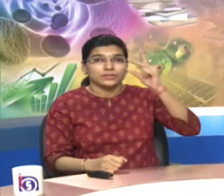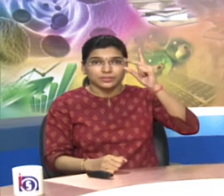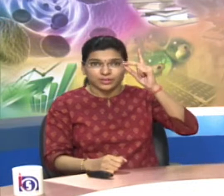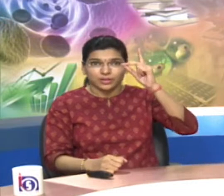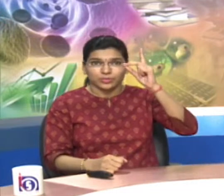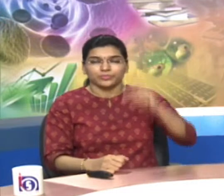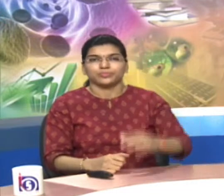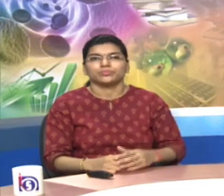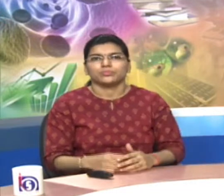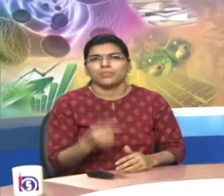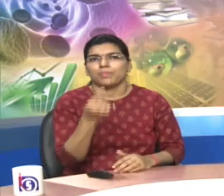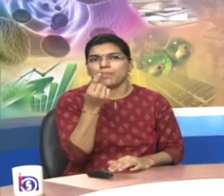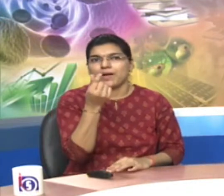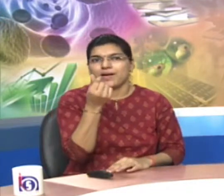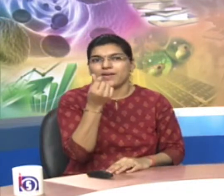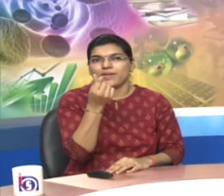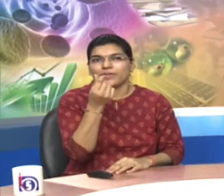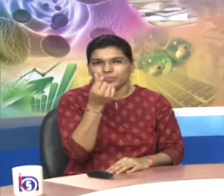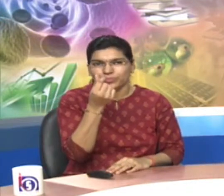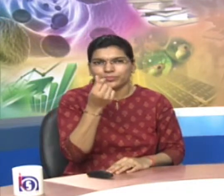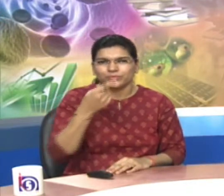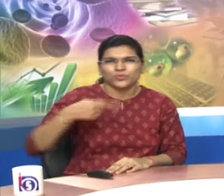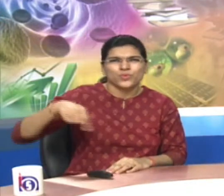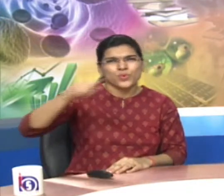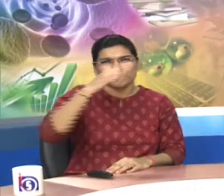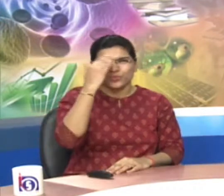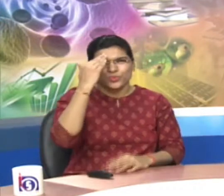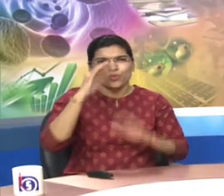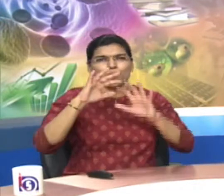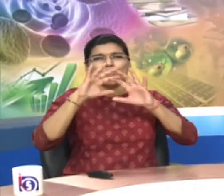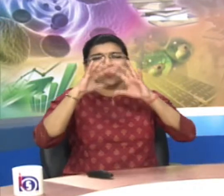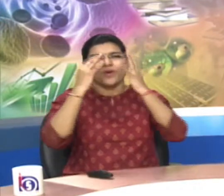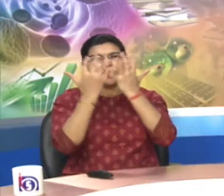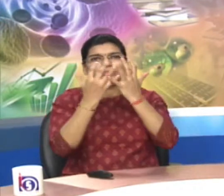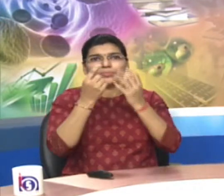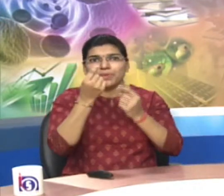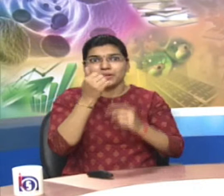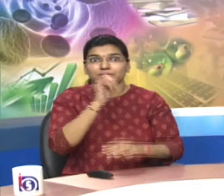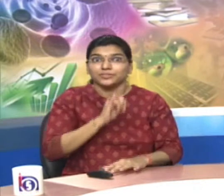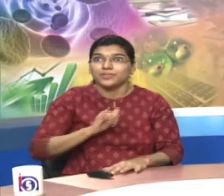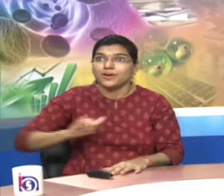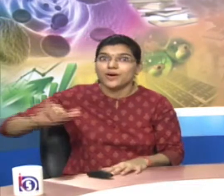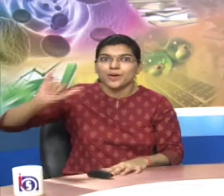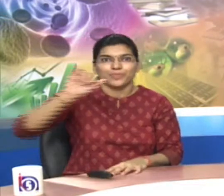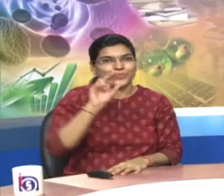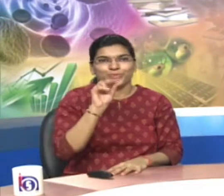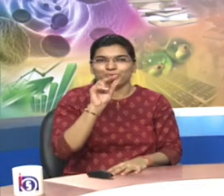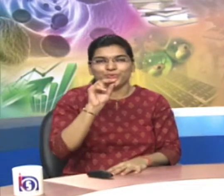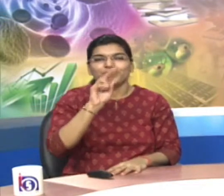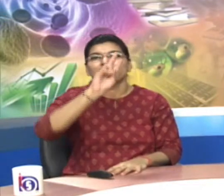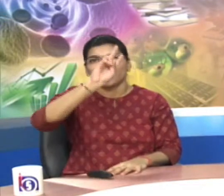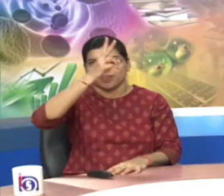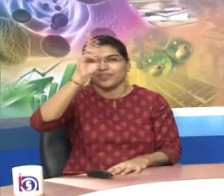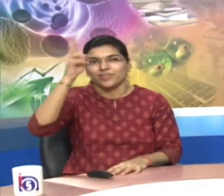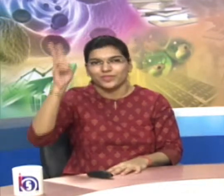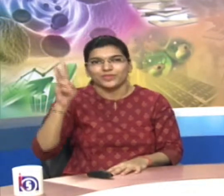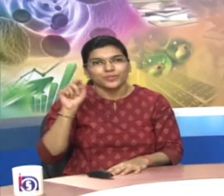spelling C-O-M-M-A. And the second is currency. You all know in different countries we have